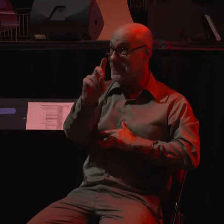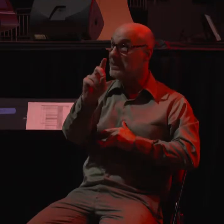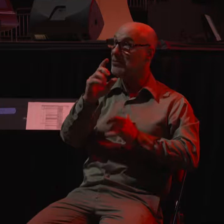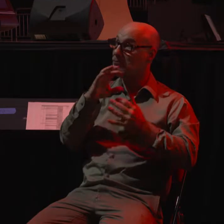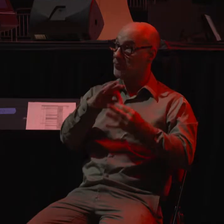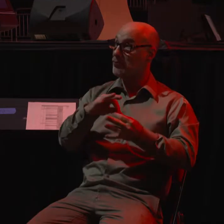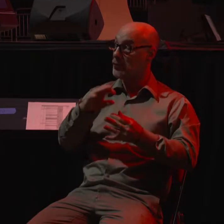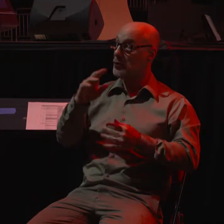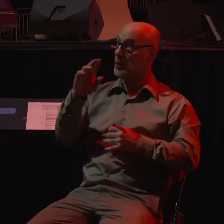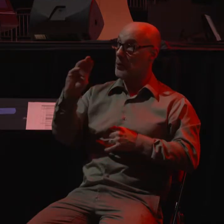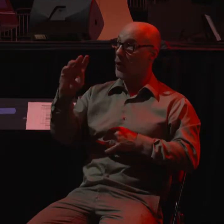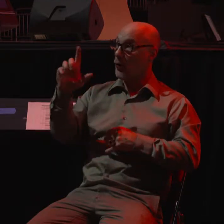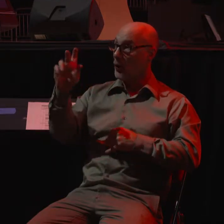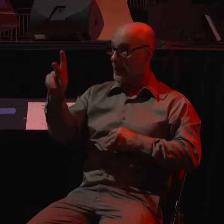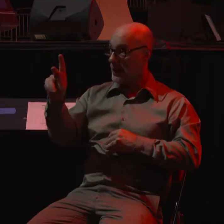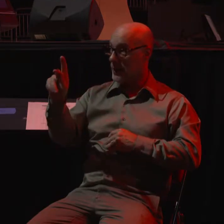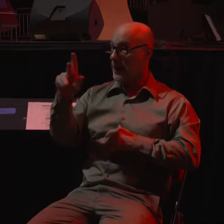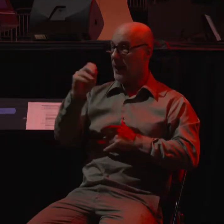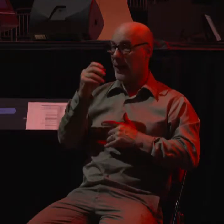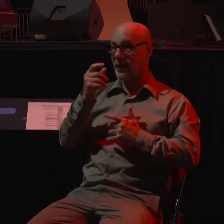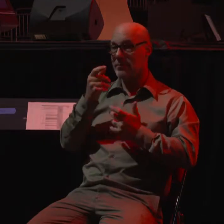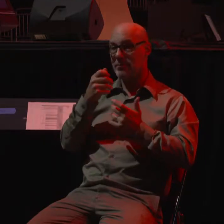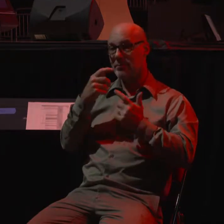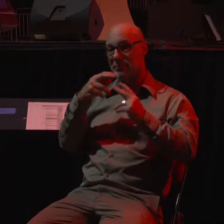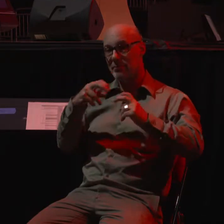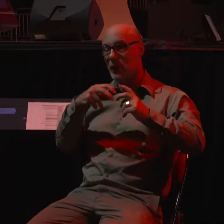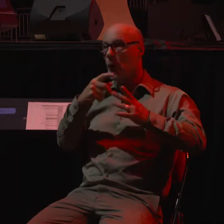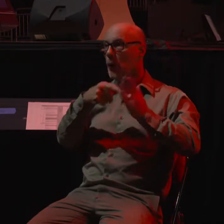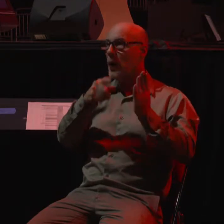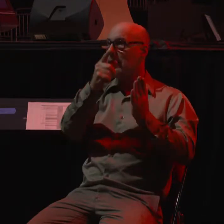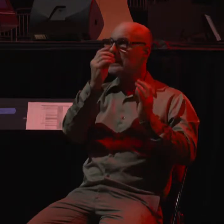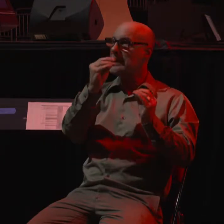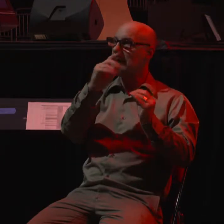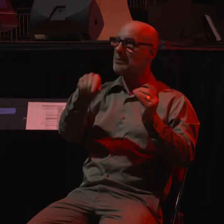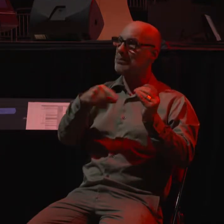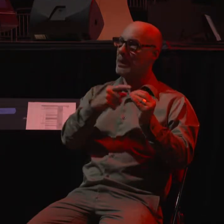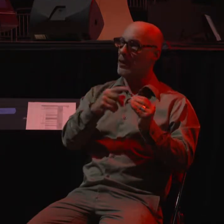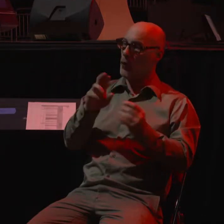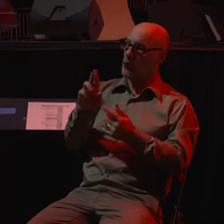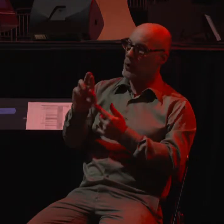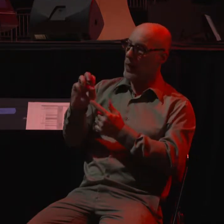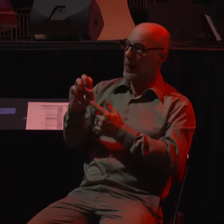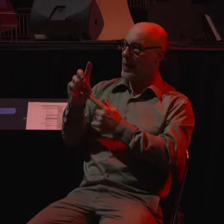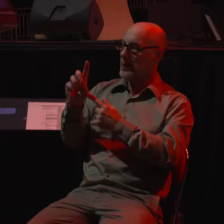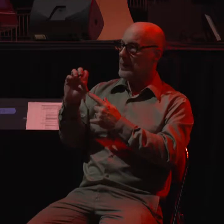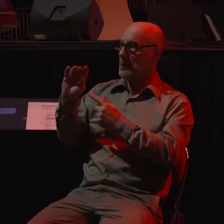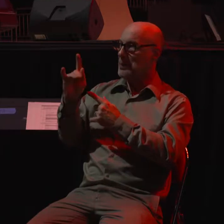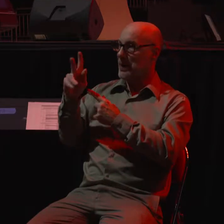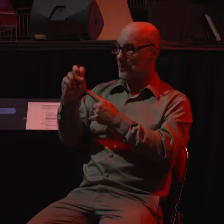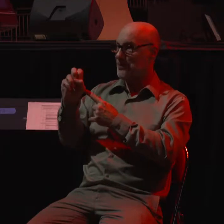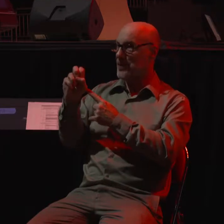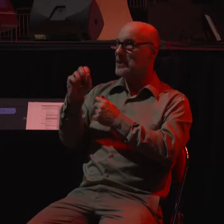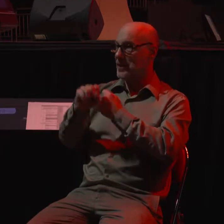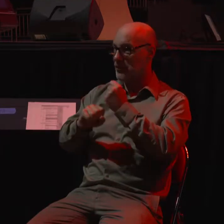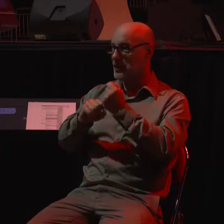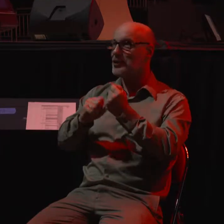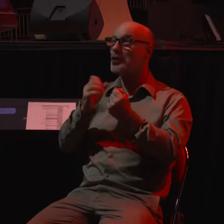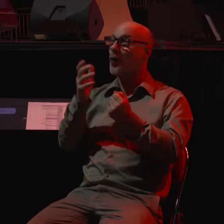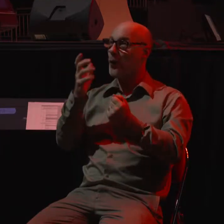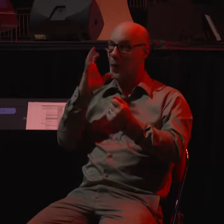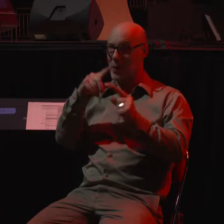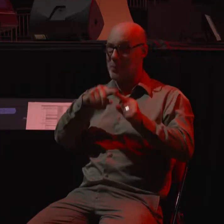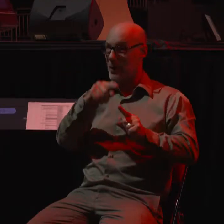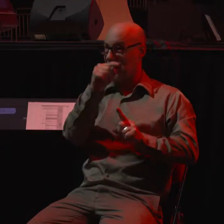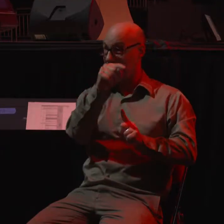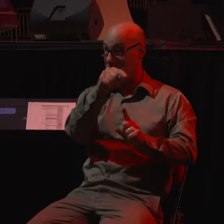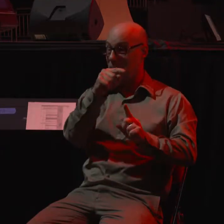redemptive suffering in the thinking and the work of King. So we're going to be leaning on this brother a whole lot up here. So finishes up